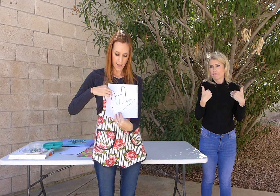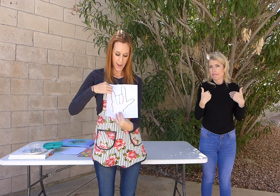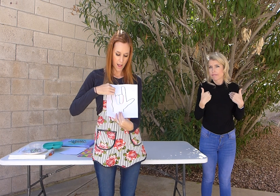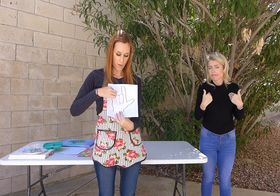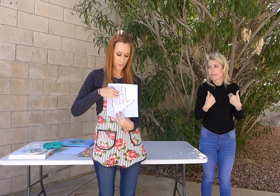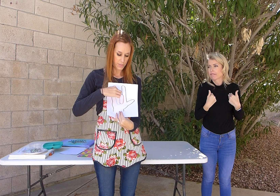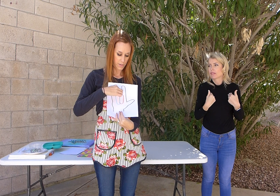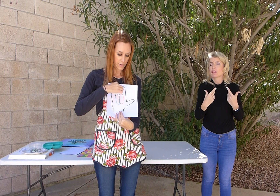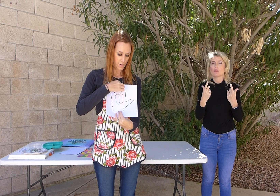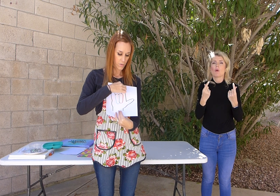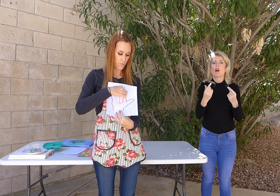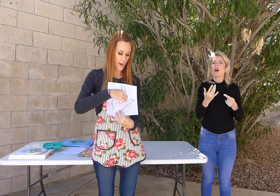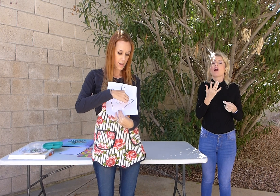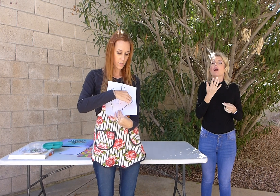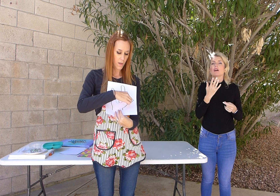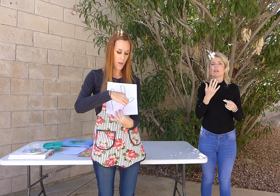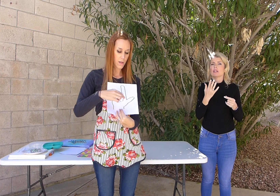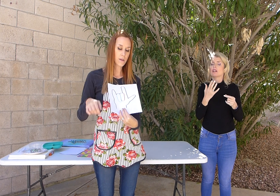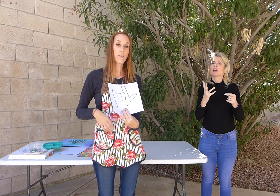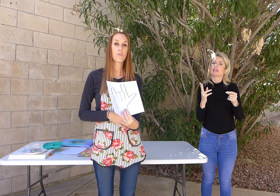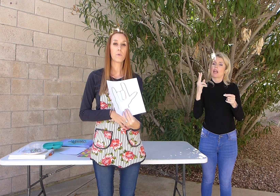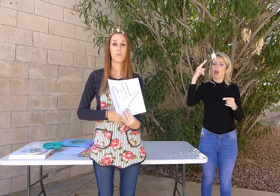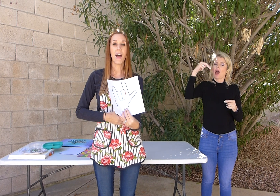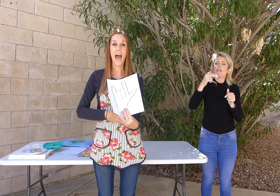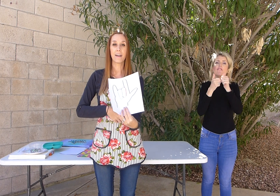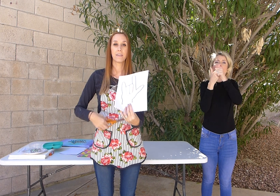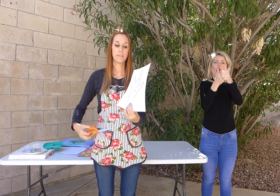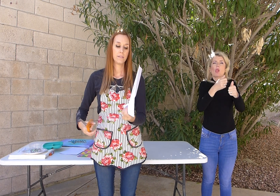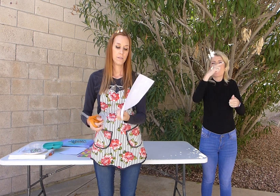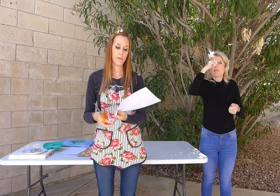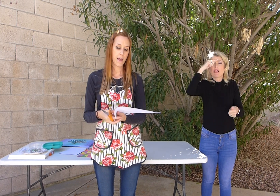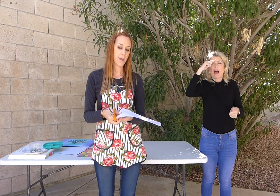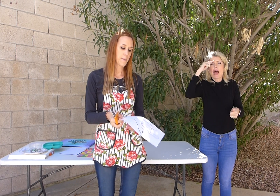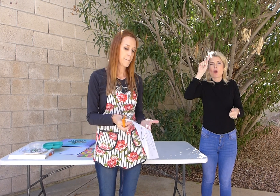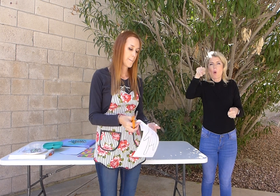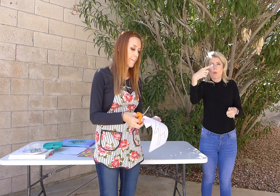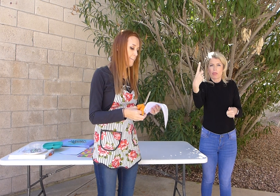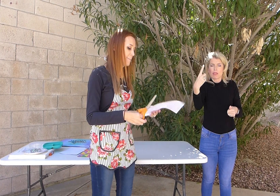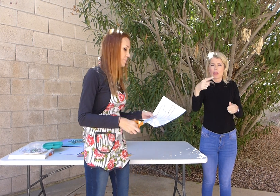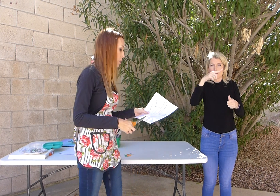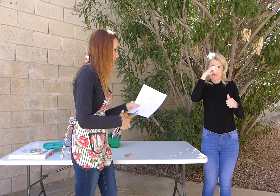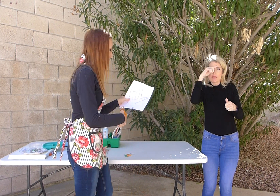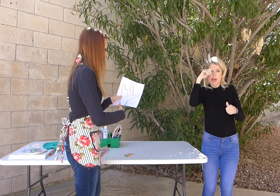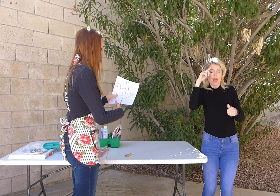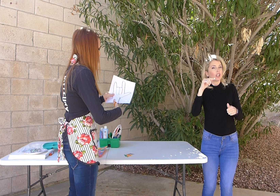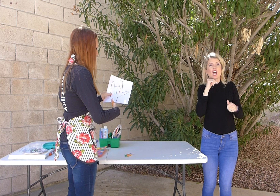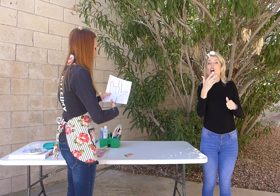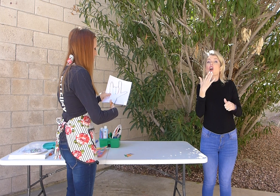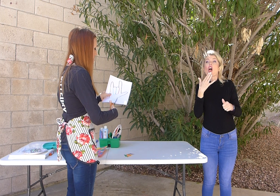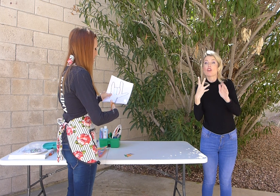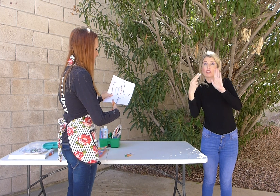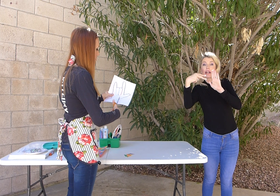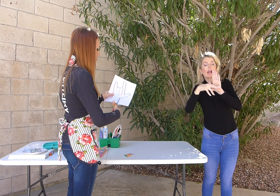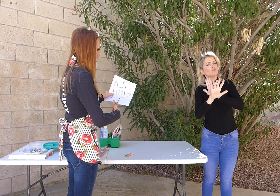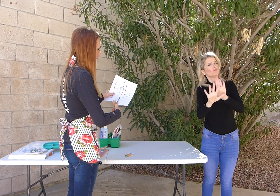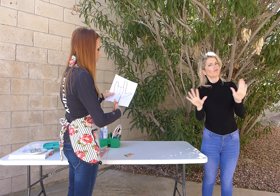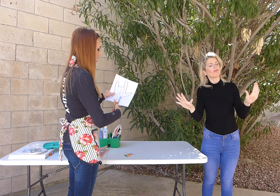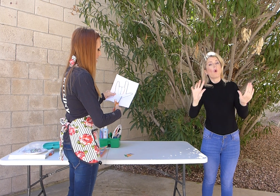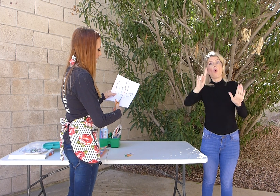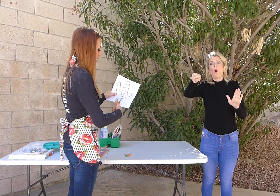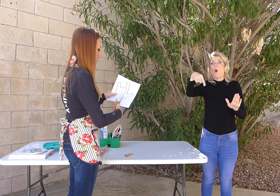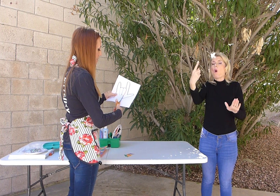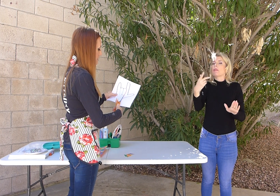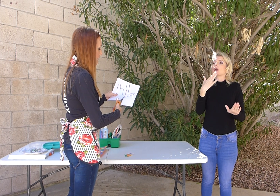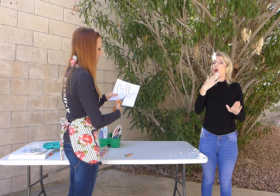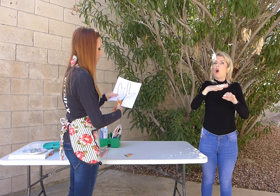want to cut out right along the black, okay? Don't cut anything else, and you do not